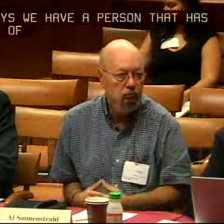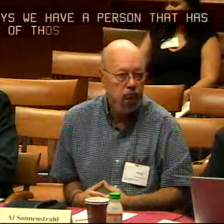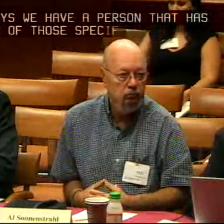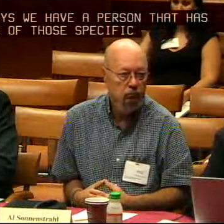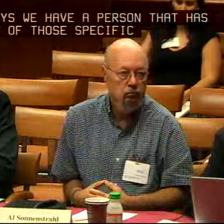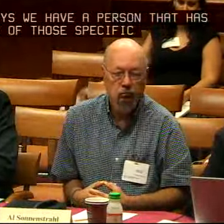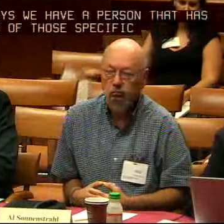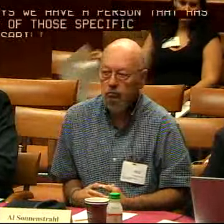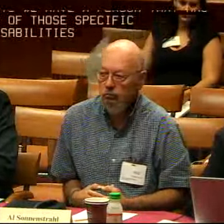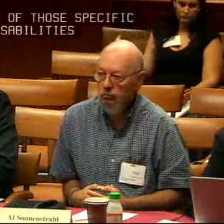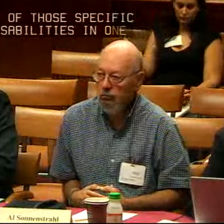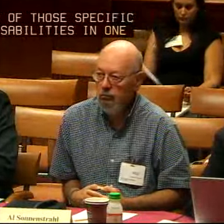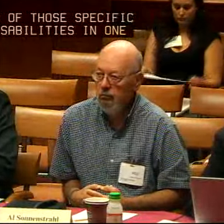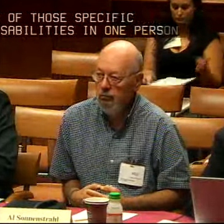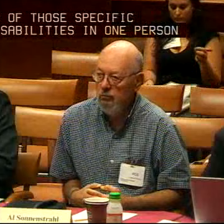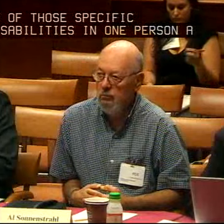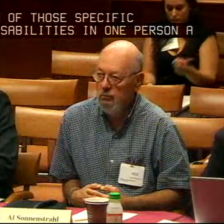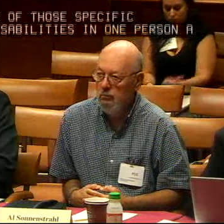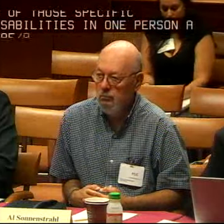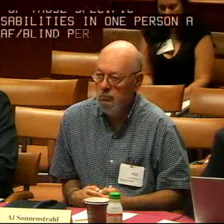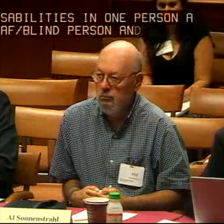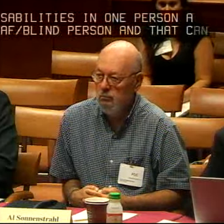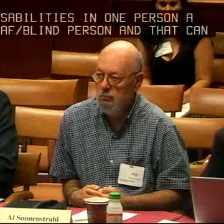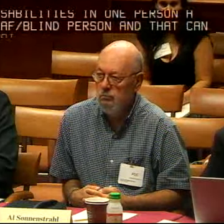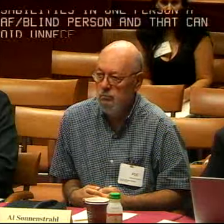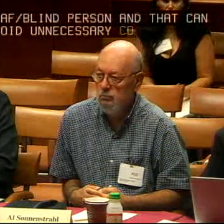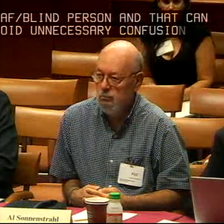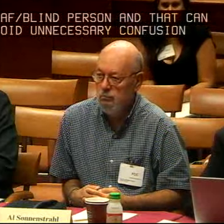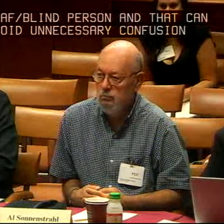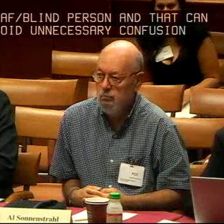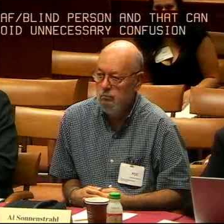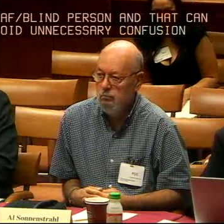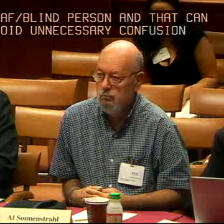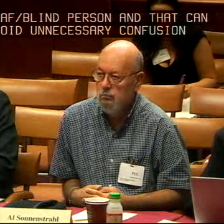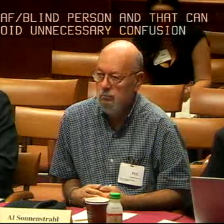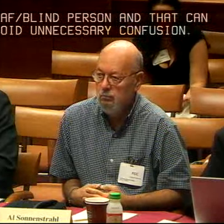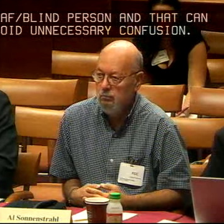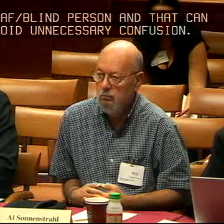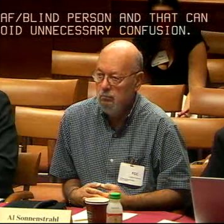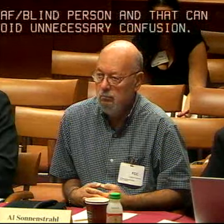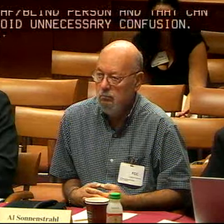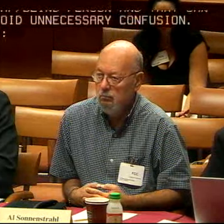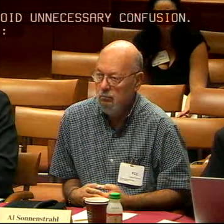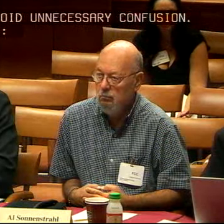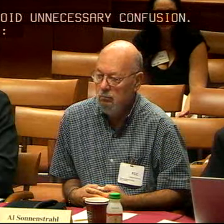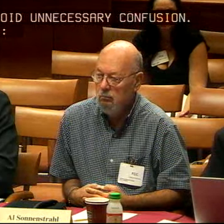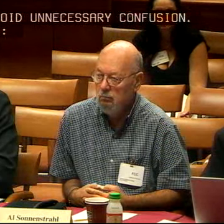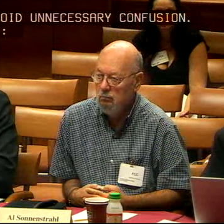confusion. No, thanks. All those are good points, and we'll expect you'll catch us if there's errors in